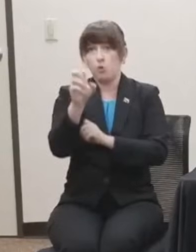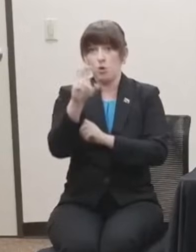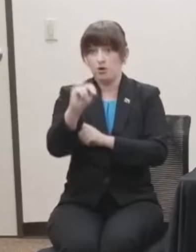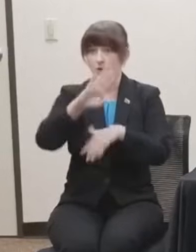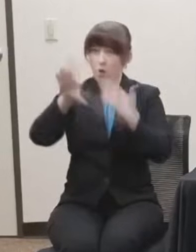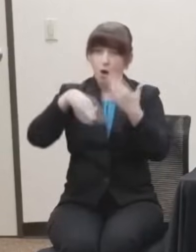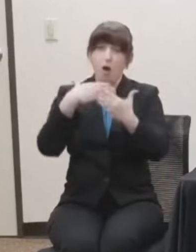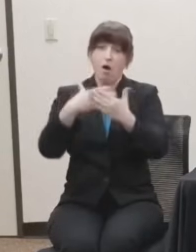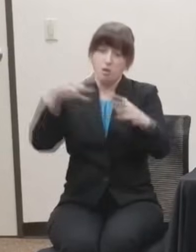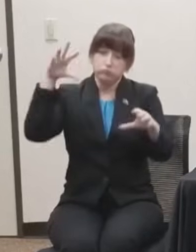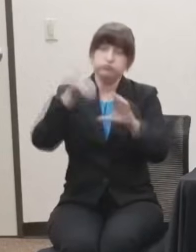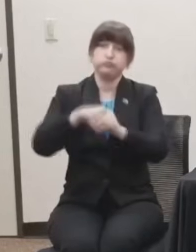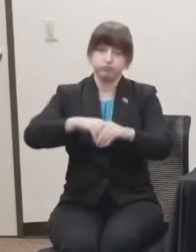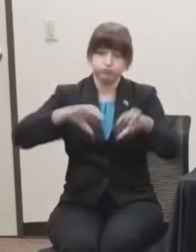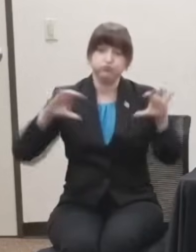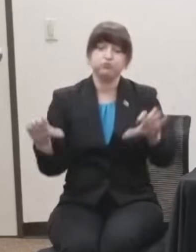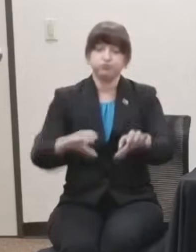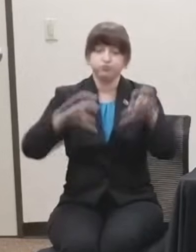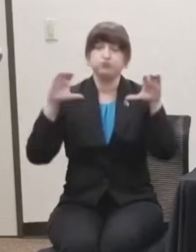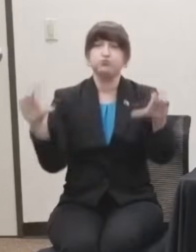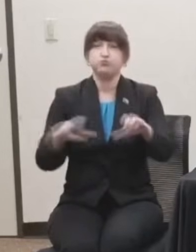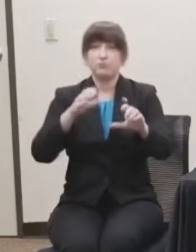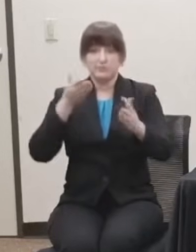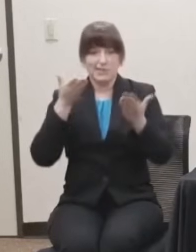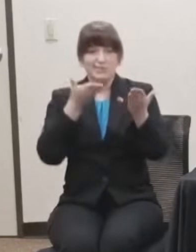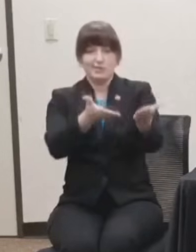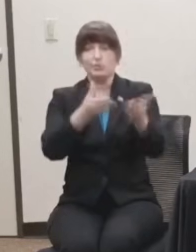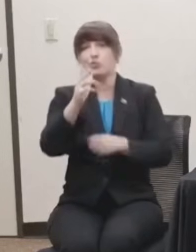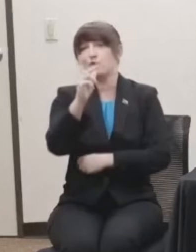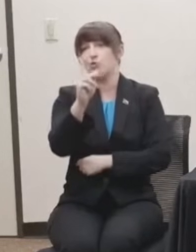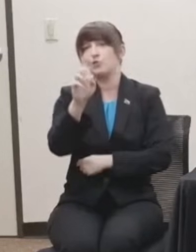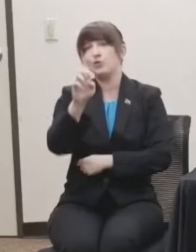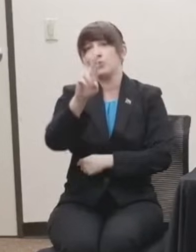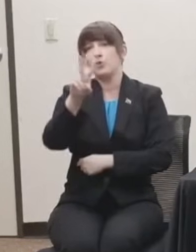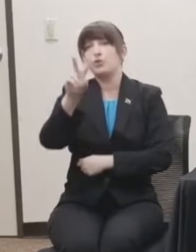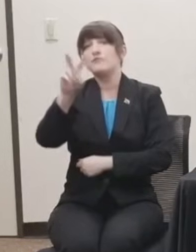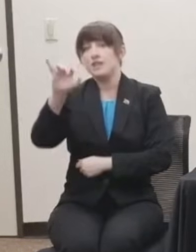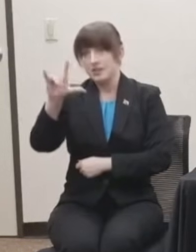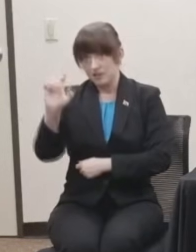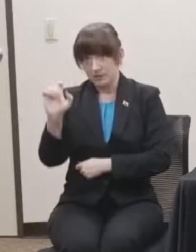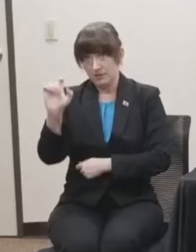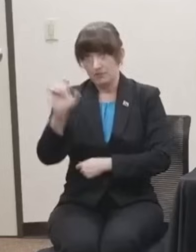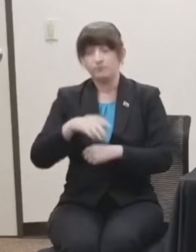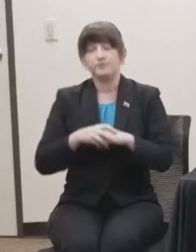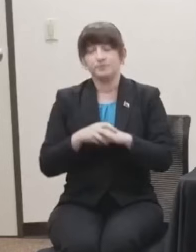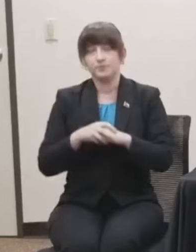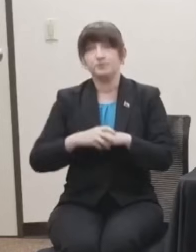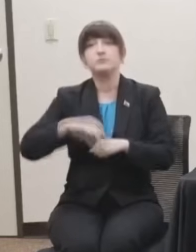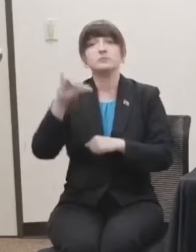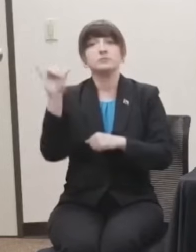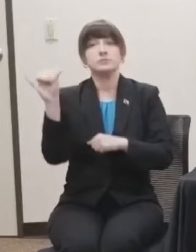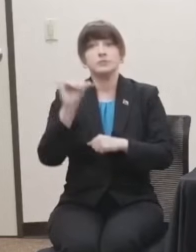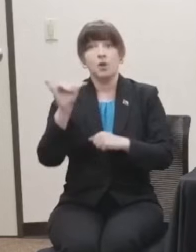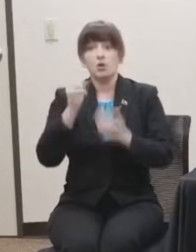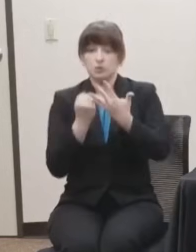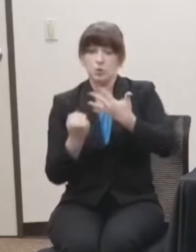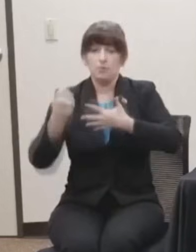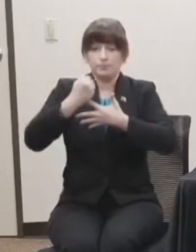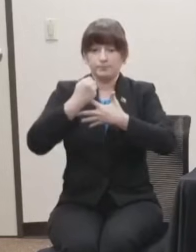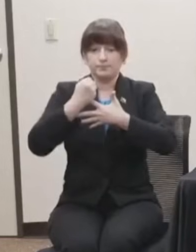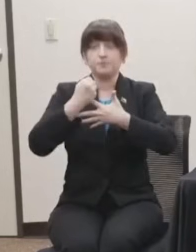Kerrville. We also intensify our focus on the families affected by this. They're going